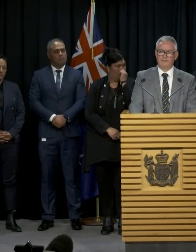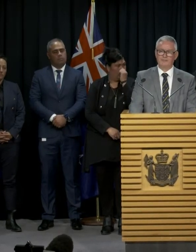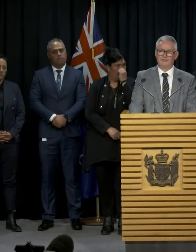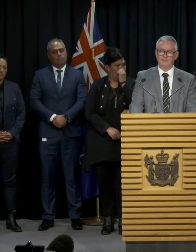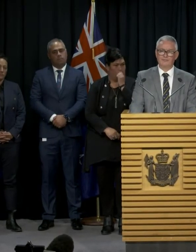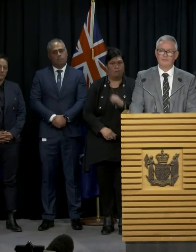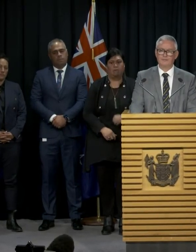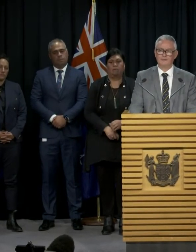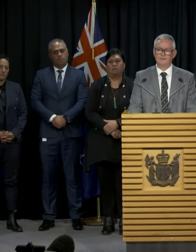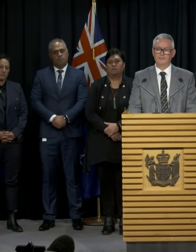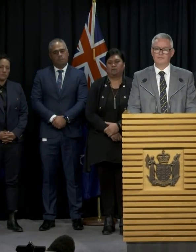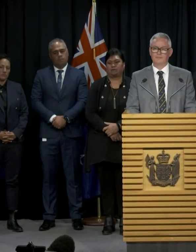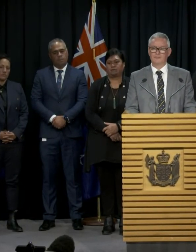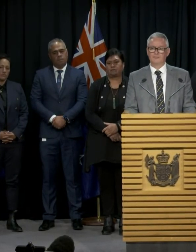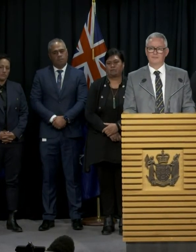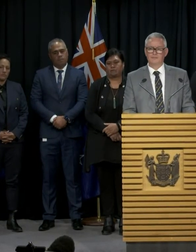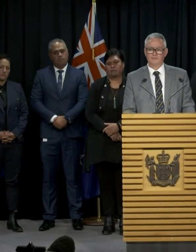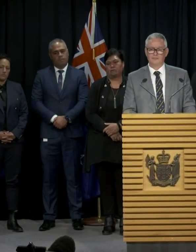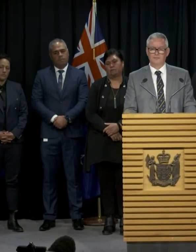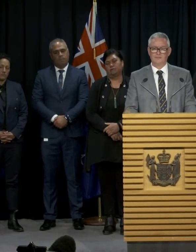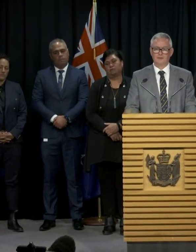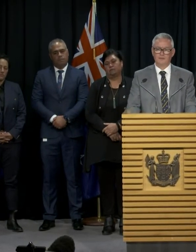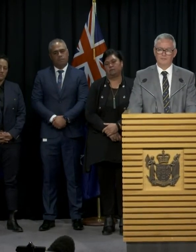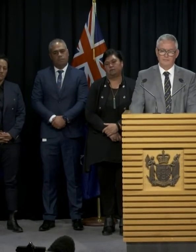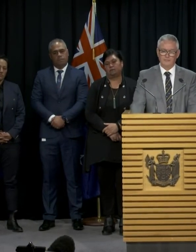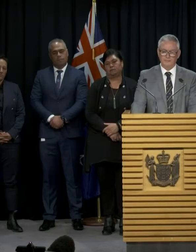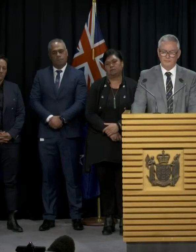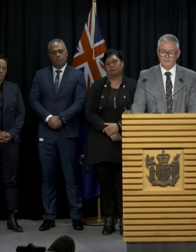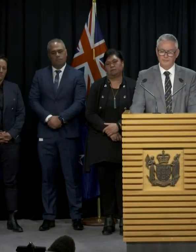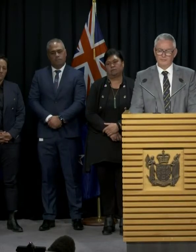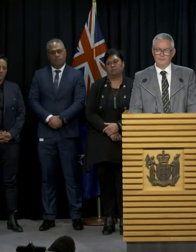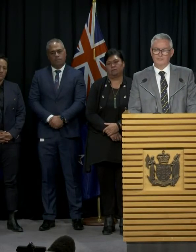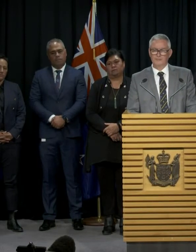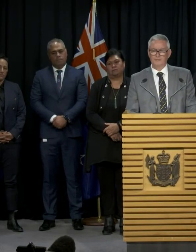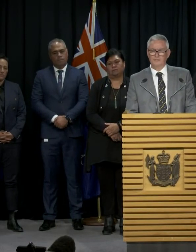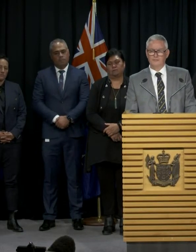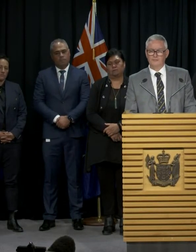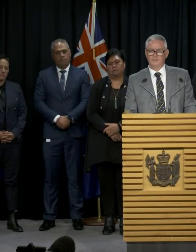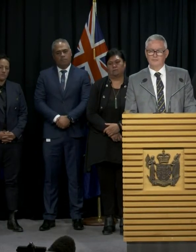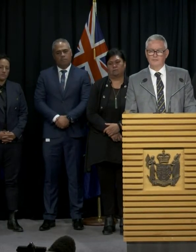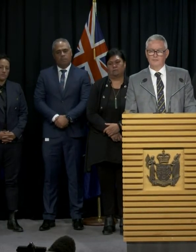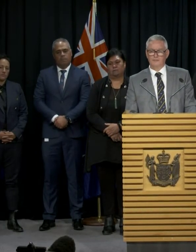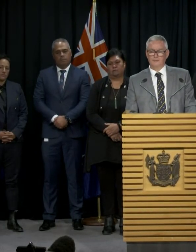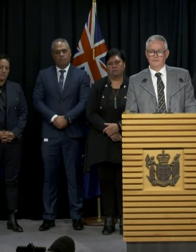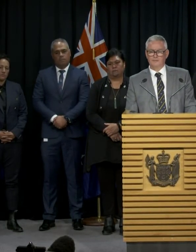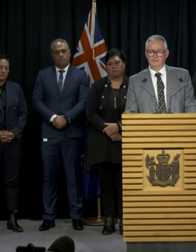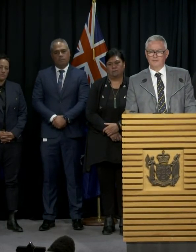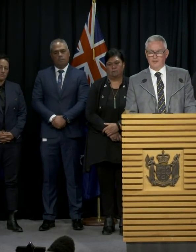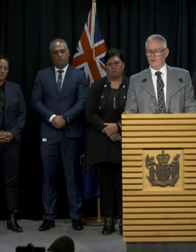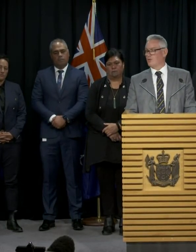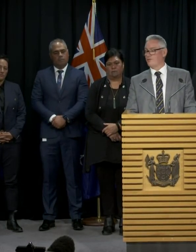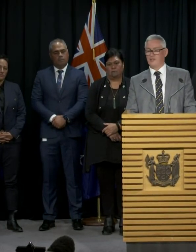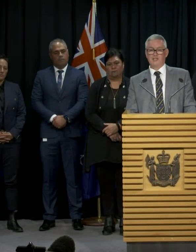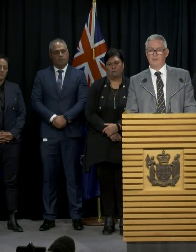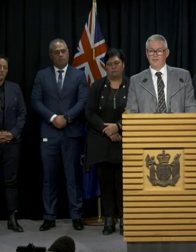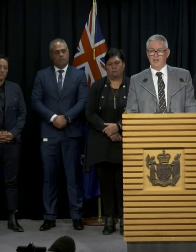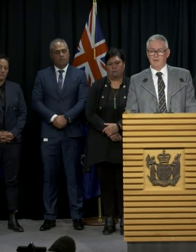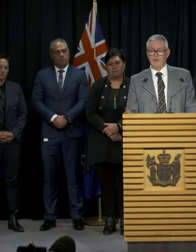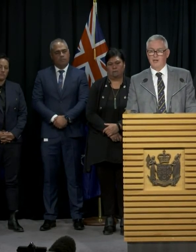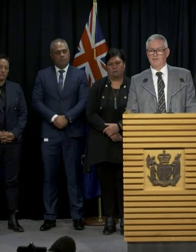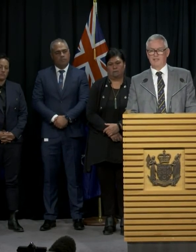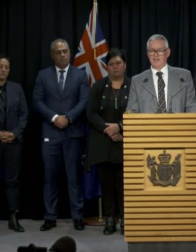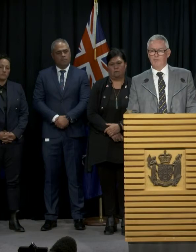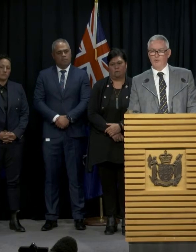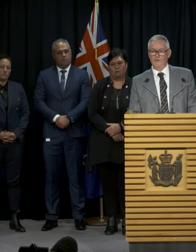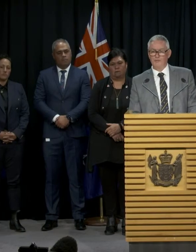Minister. Now, Minister is actually right already at the moment in terms of, I guess, the negative statistics for Māori and how much targeted funding they receive. I think all of us here would say we